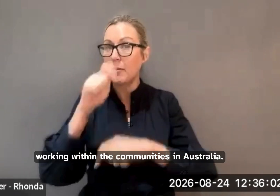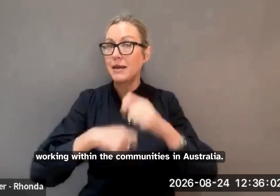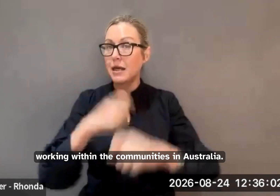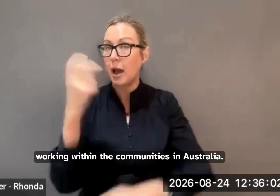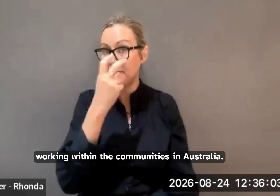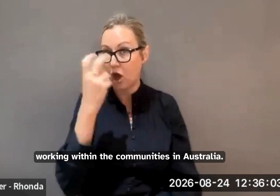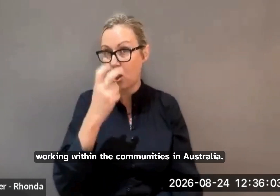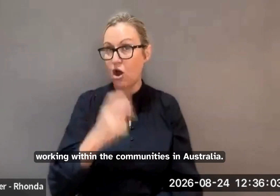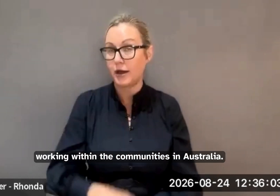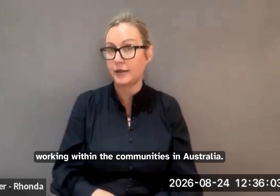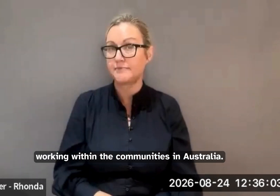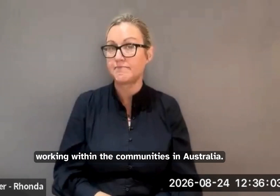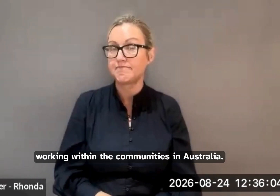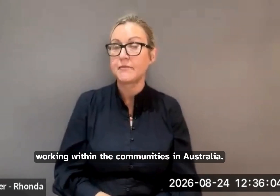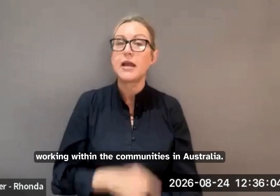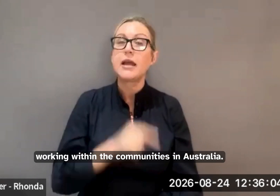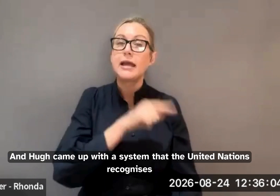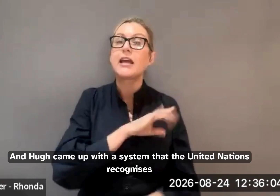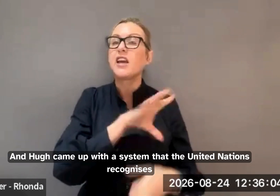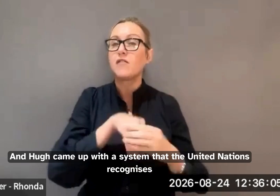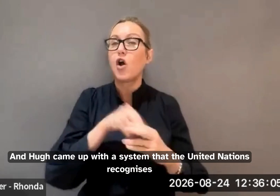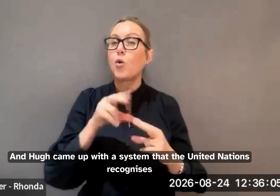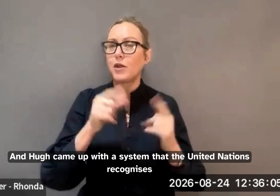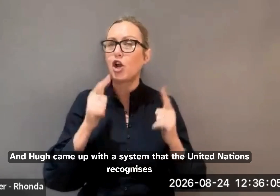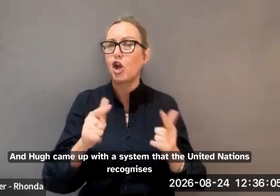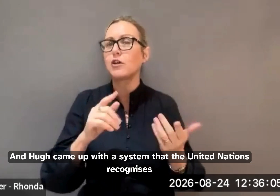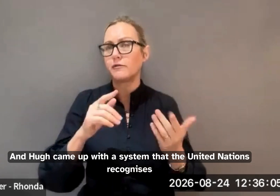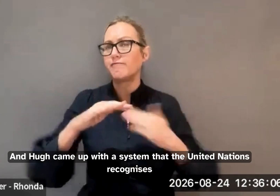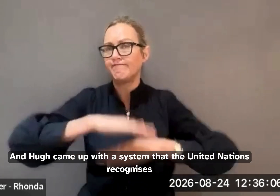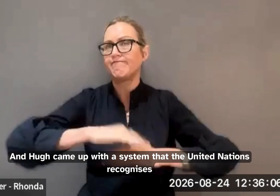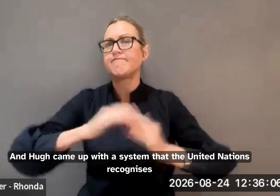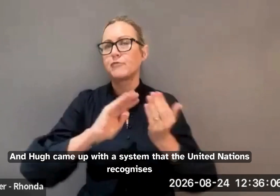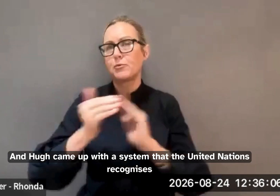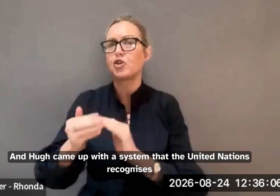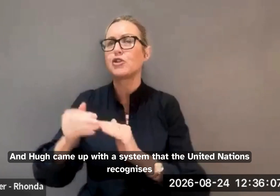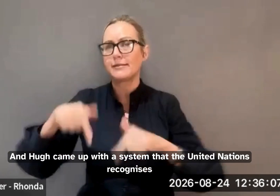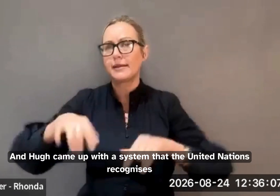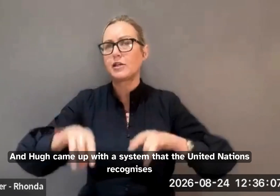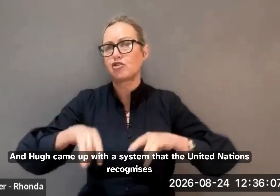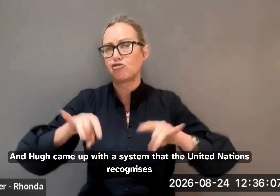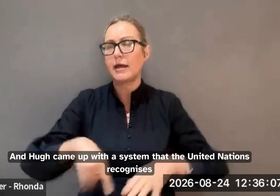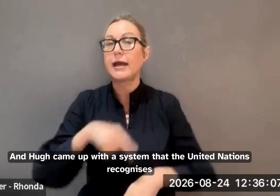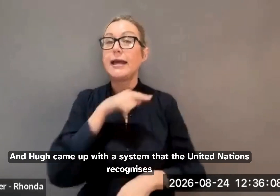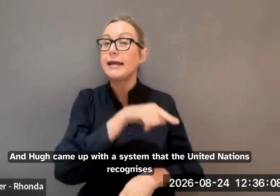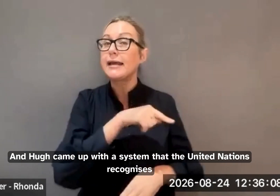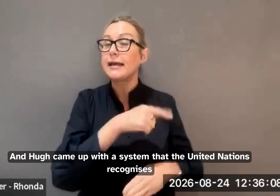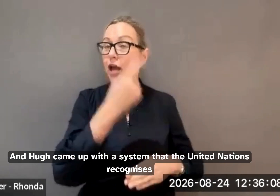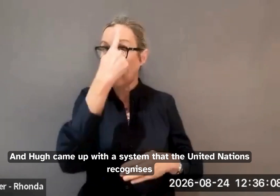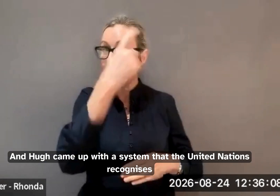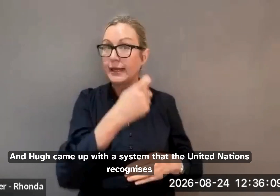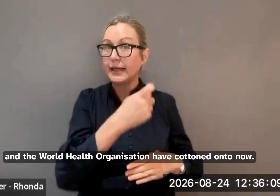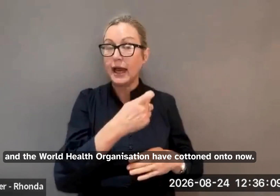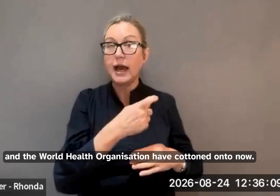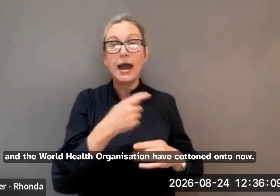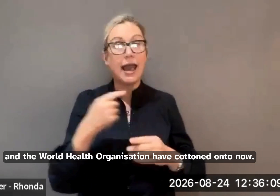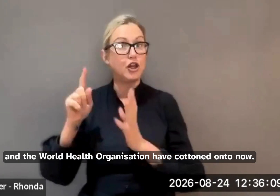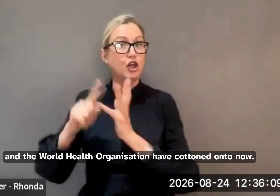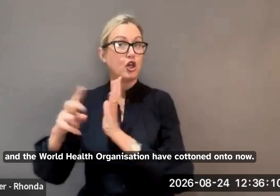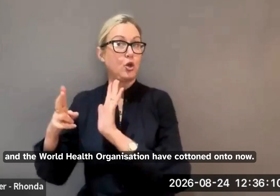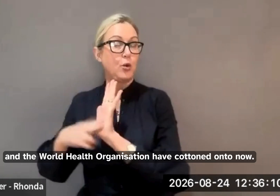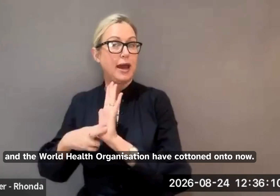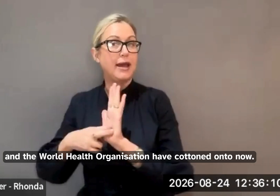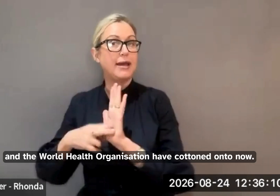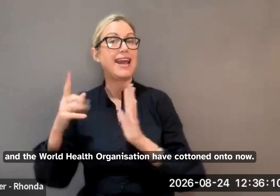and working within the communities in Australia. And Hugh came up with a system that the United Nations recognises and the World